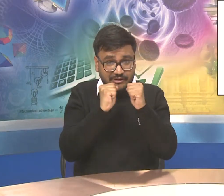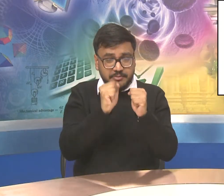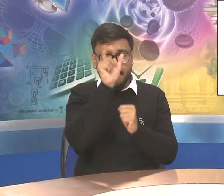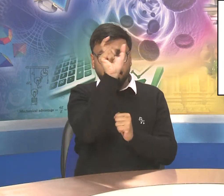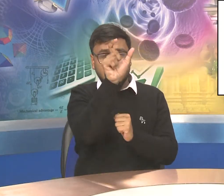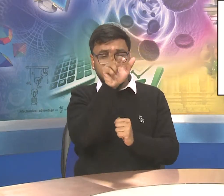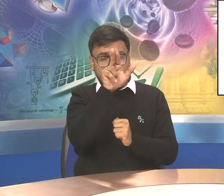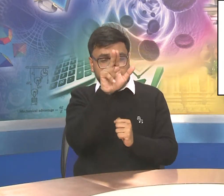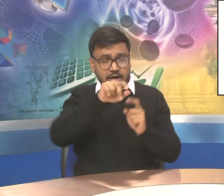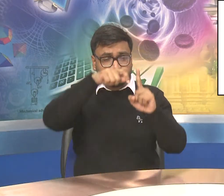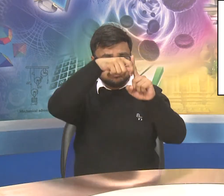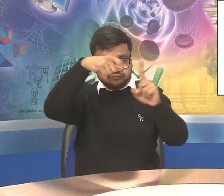Difficult words.